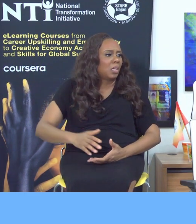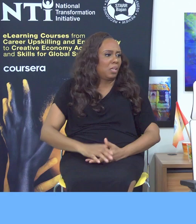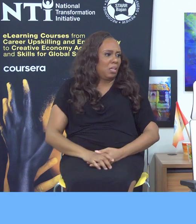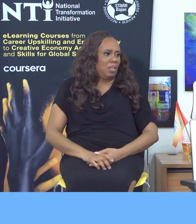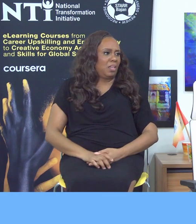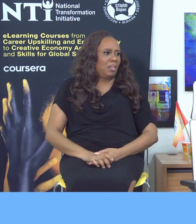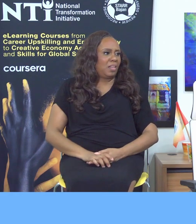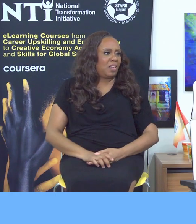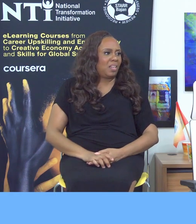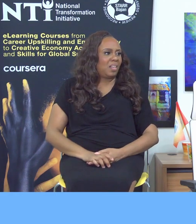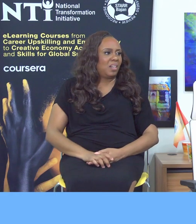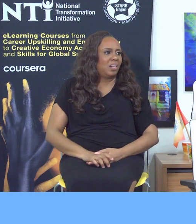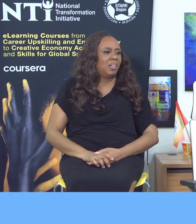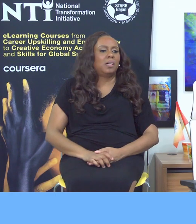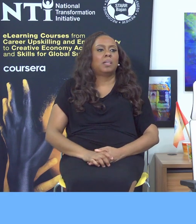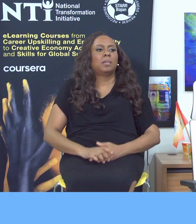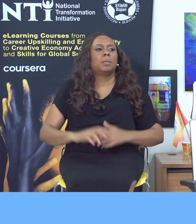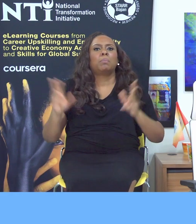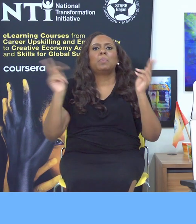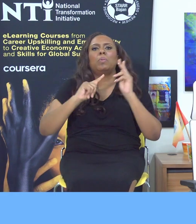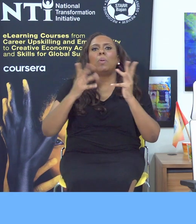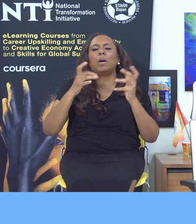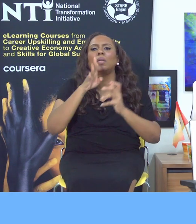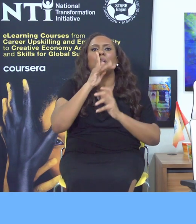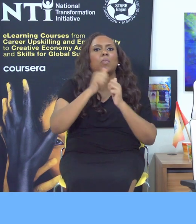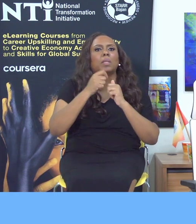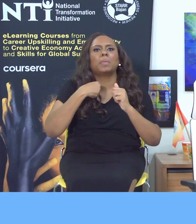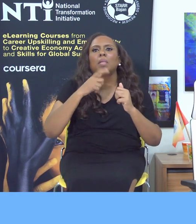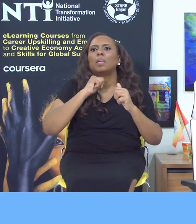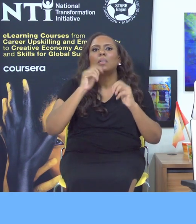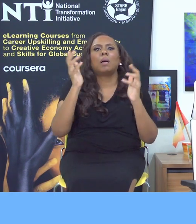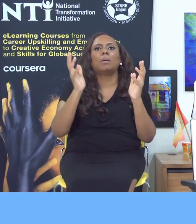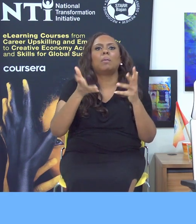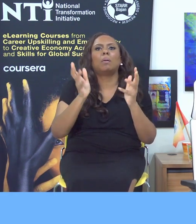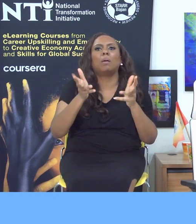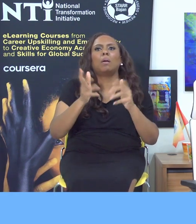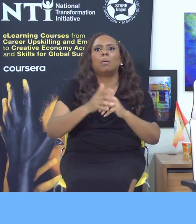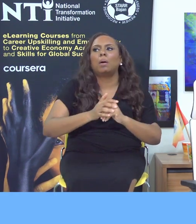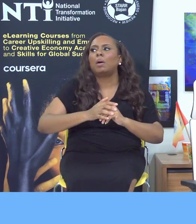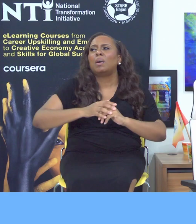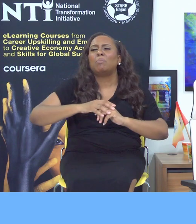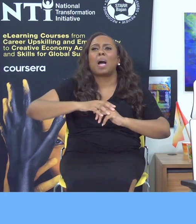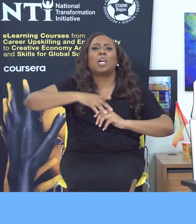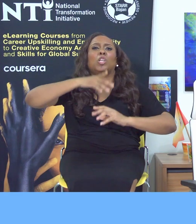yelling to get the message. But we're yelling at,